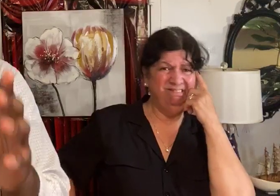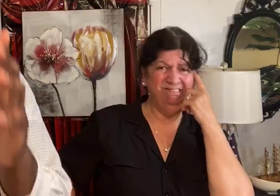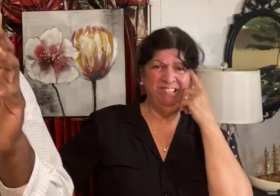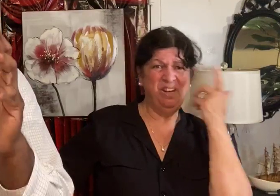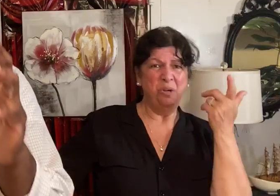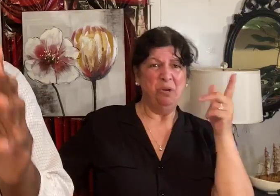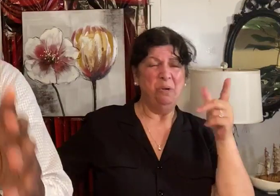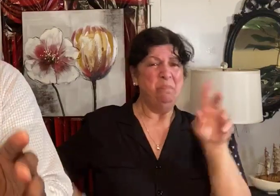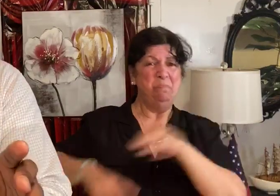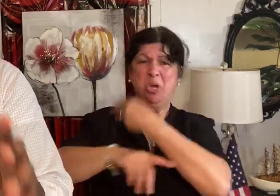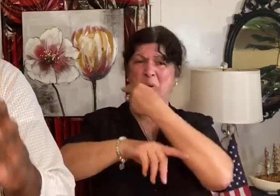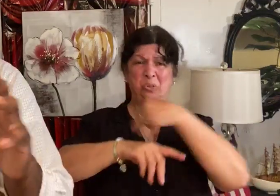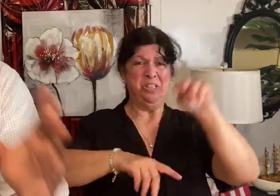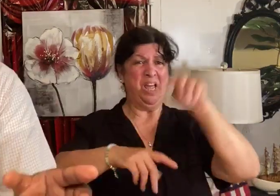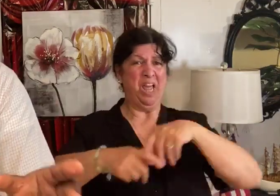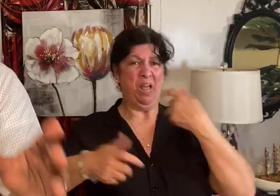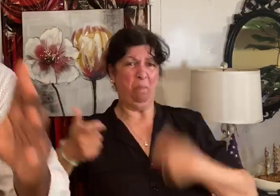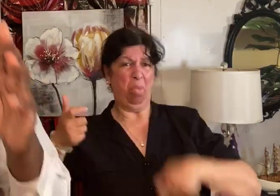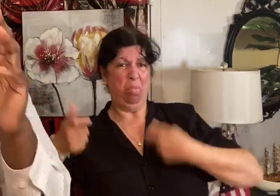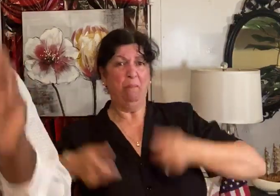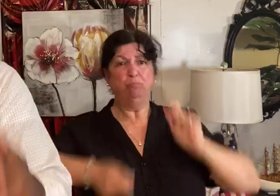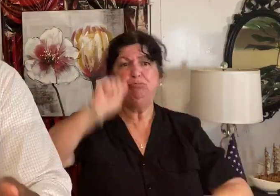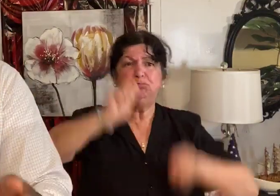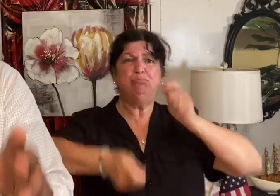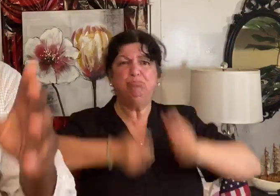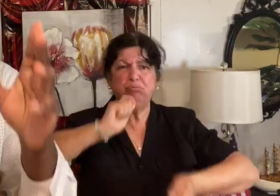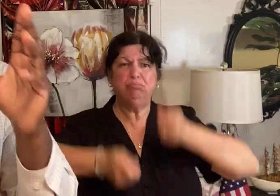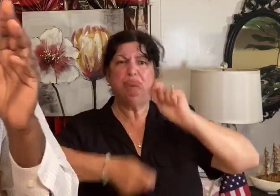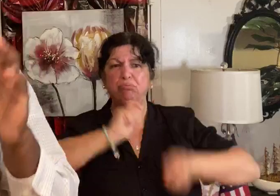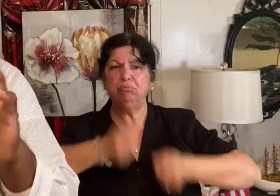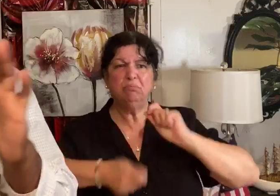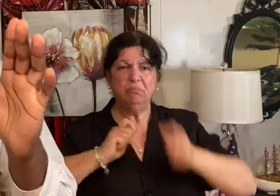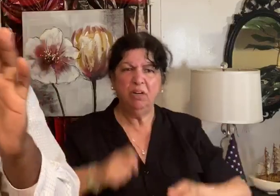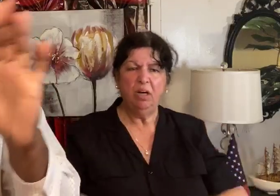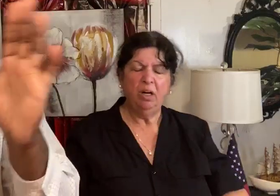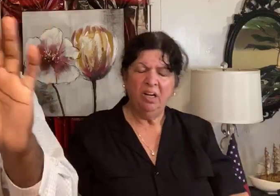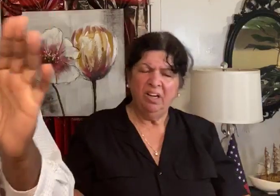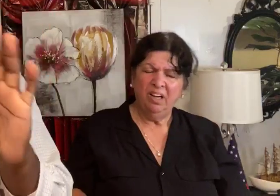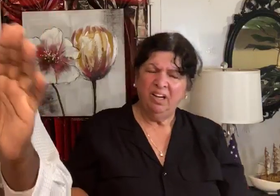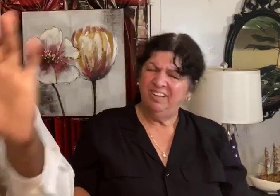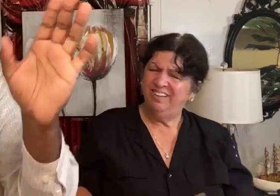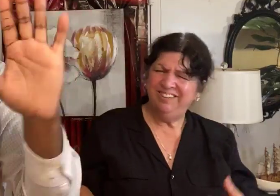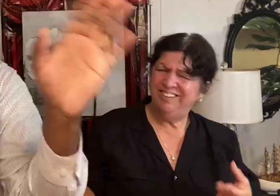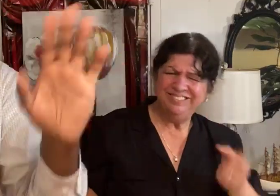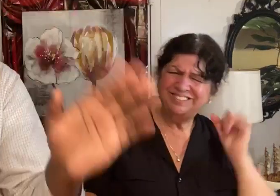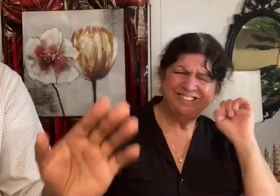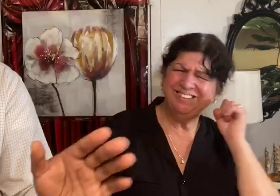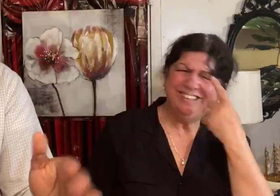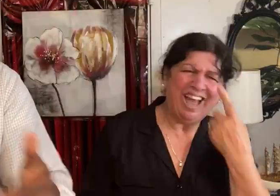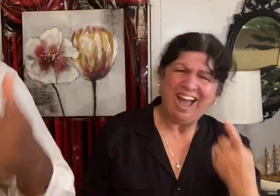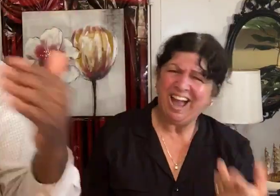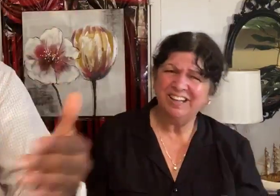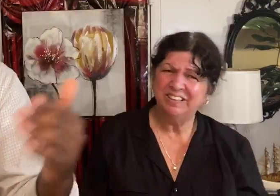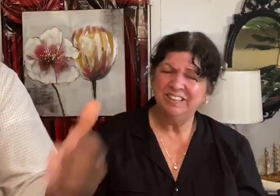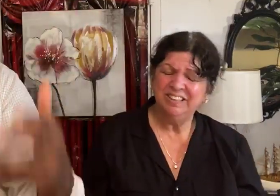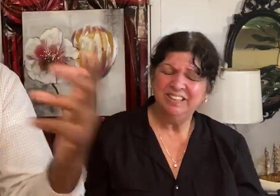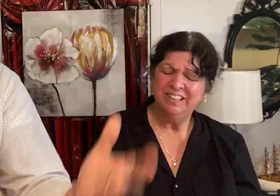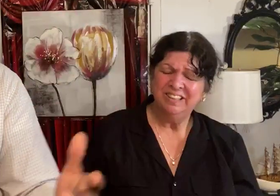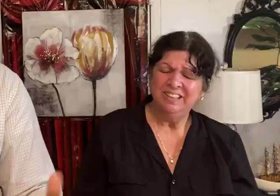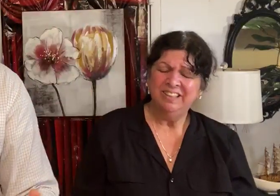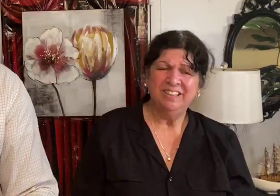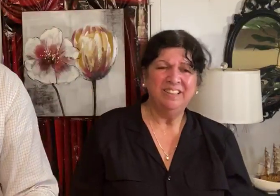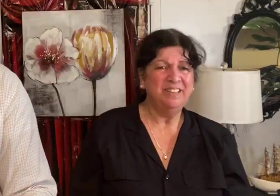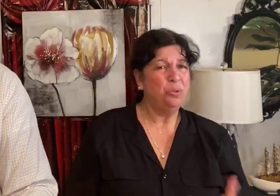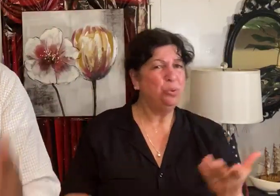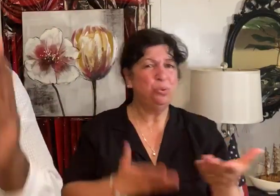I believe a lot of them have good doctrine and they love God, but I'm not down with the way they